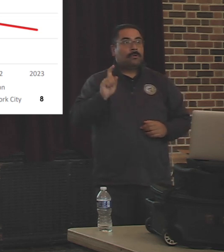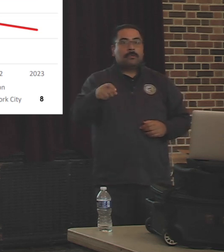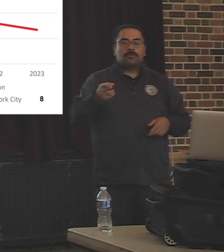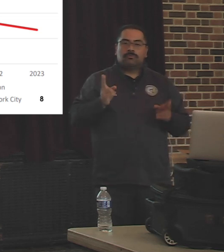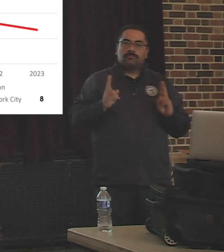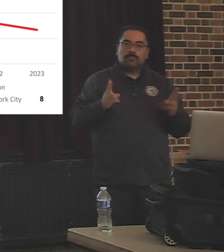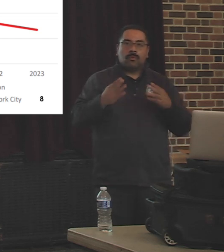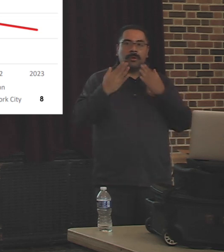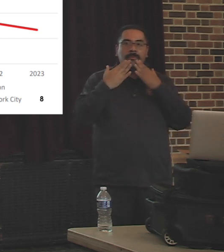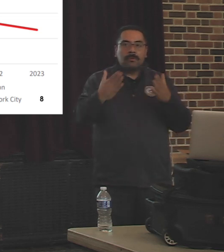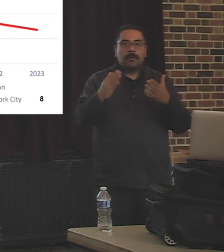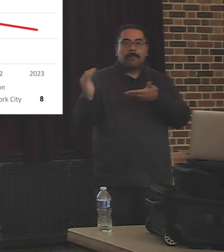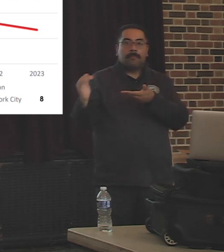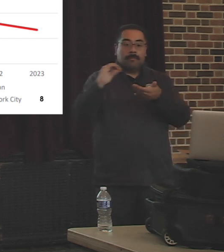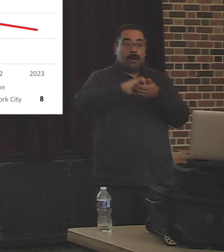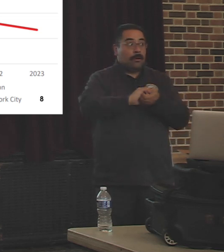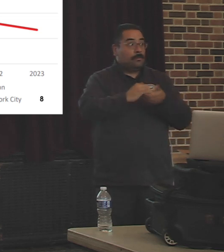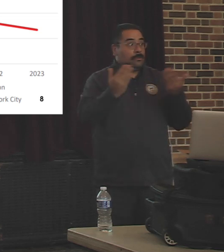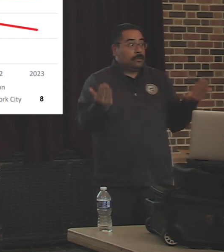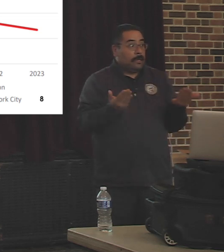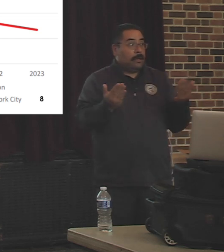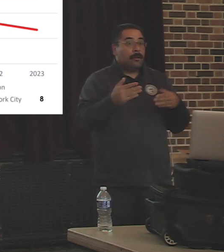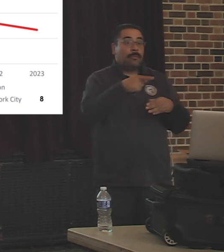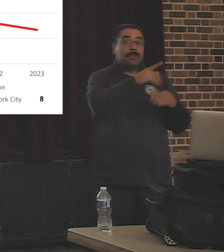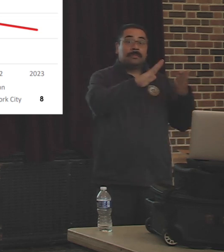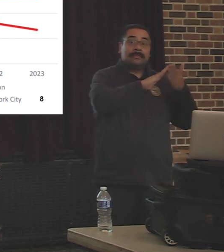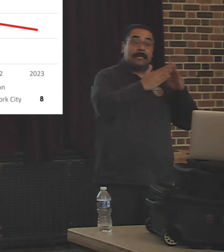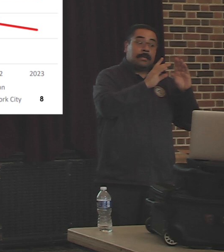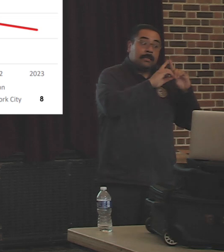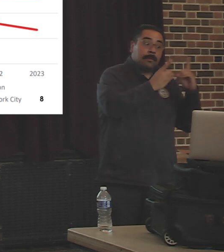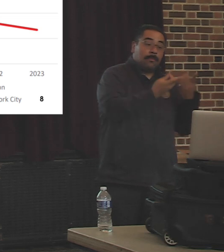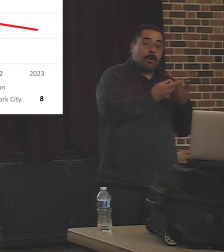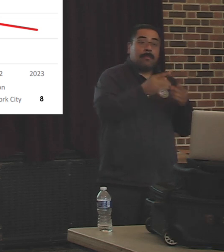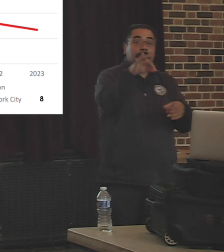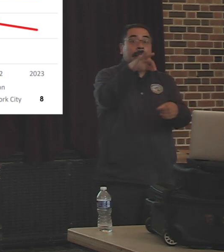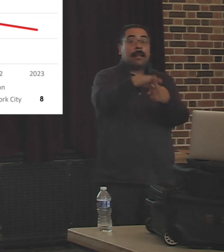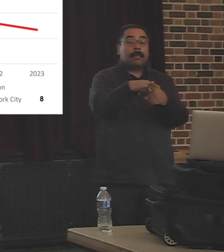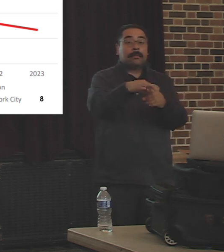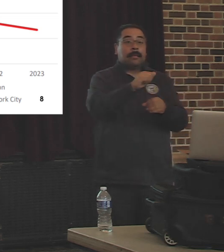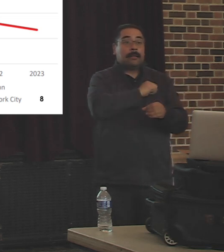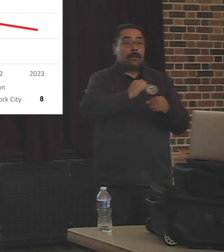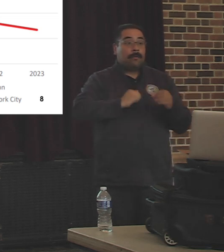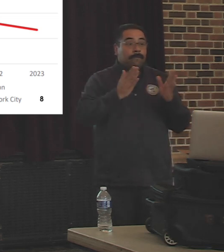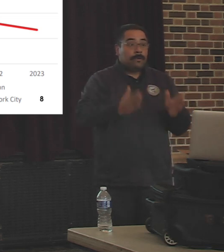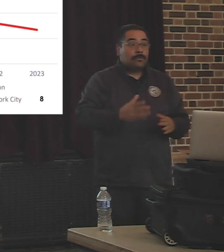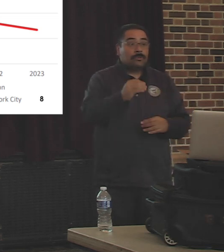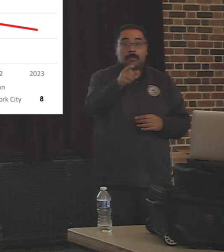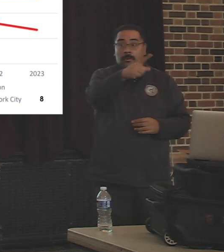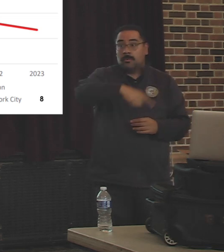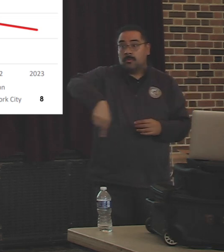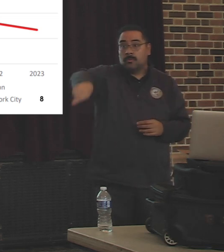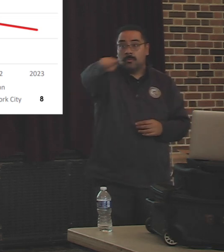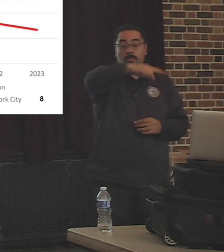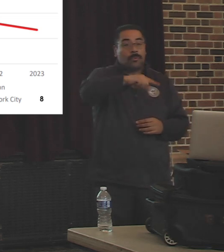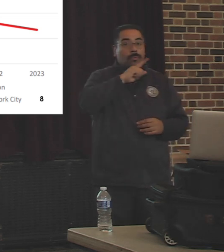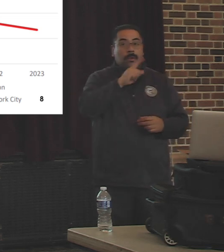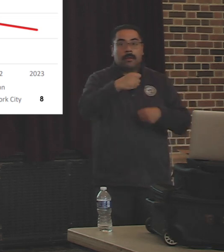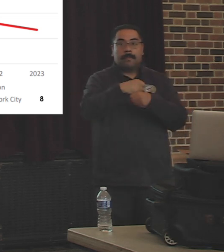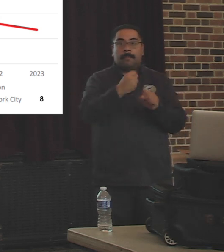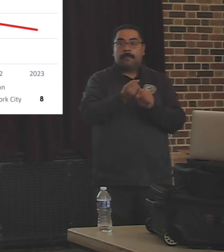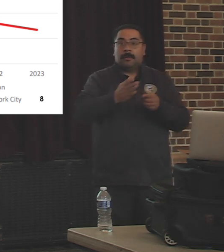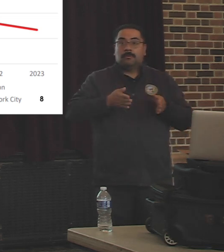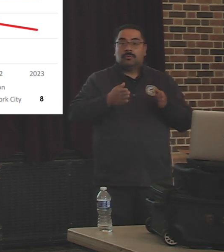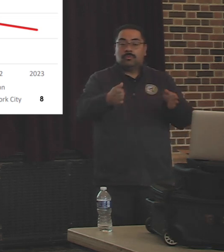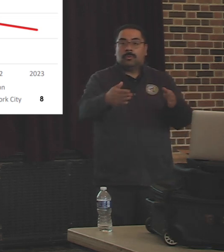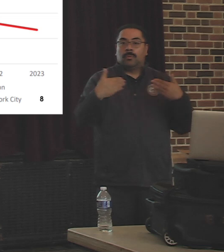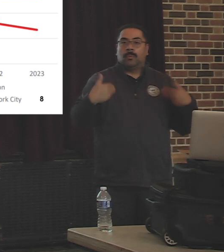I really appreciate the partnerships here between city department, elected officials, and you guys to really make our streets